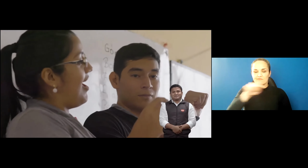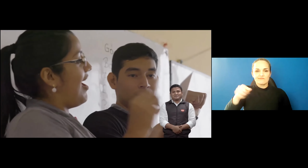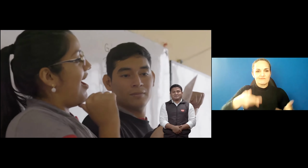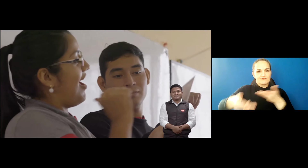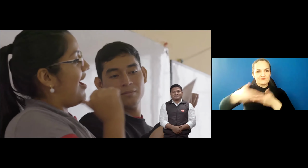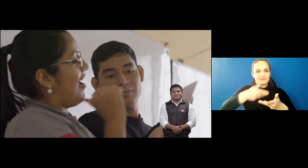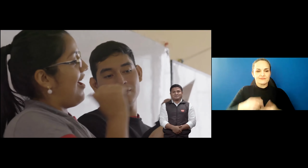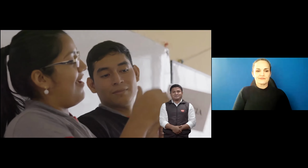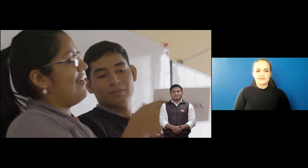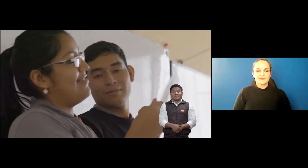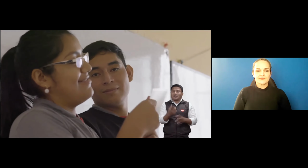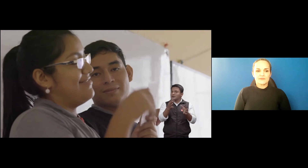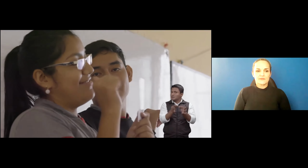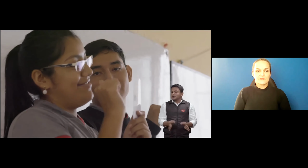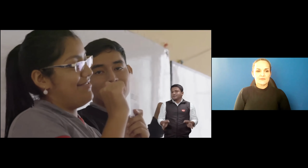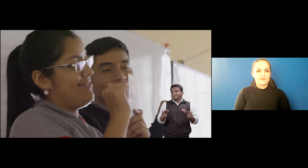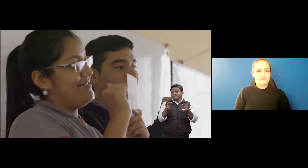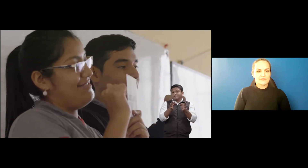both hearing and deaf people.